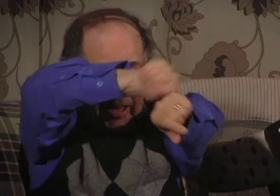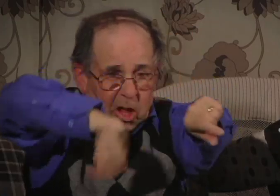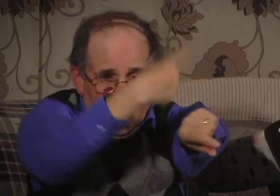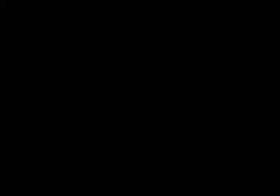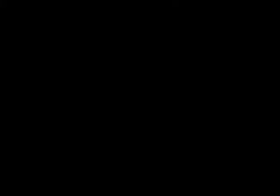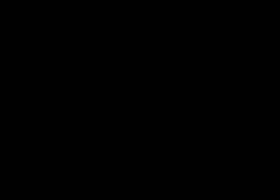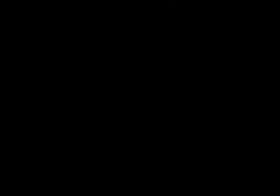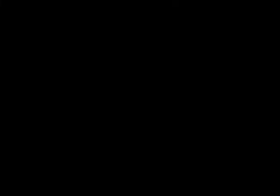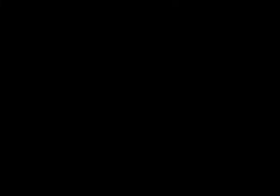hour.